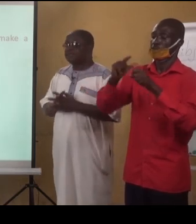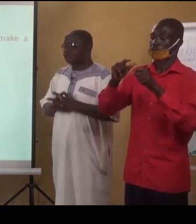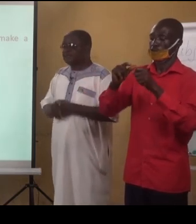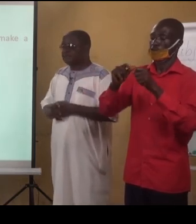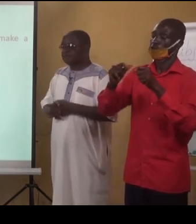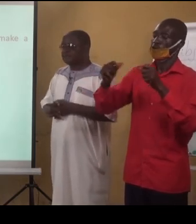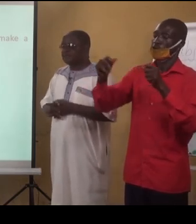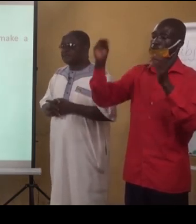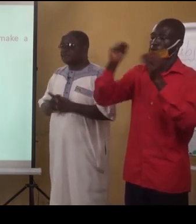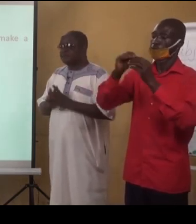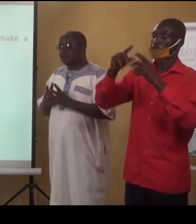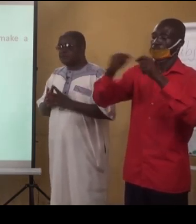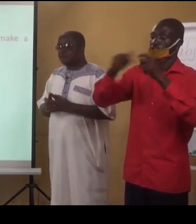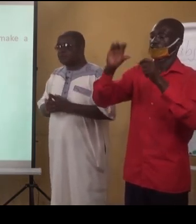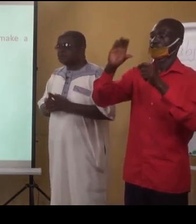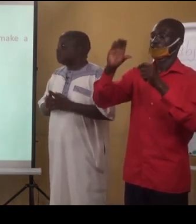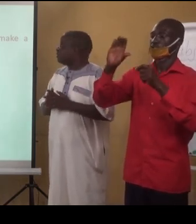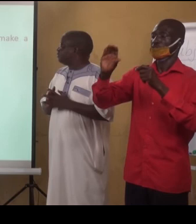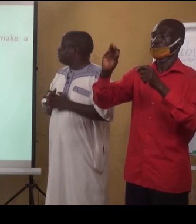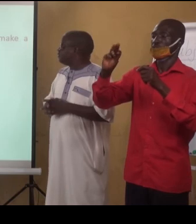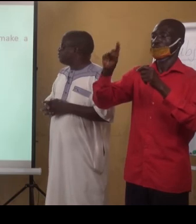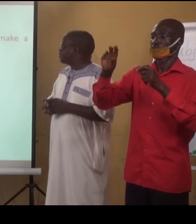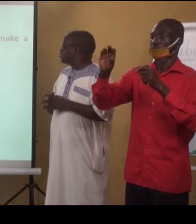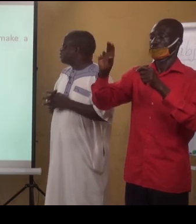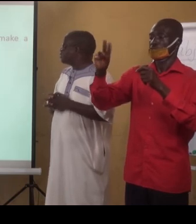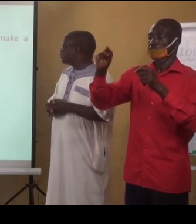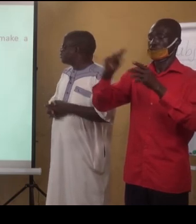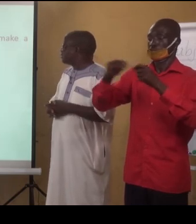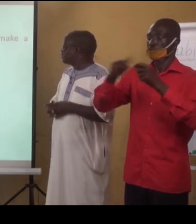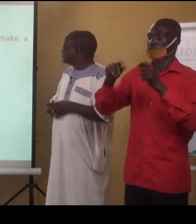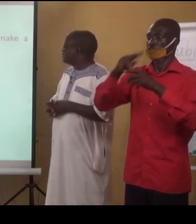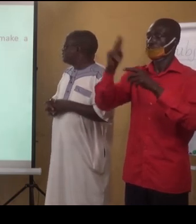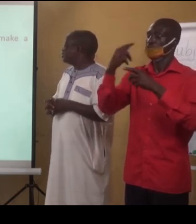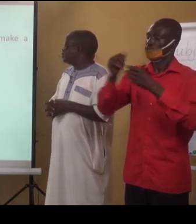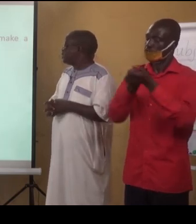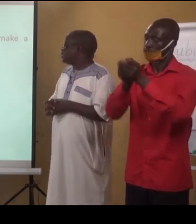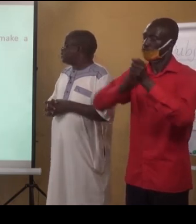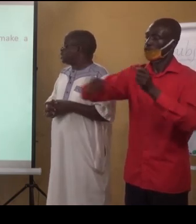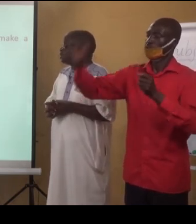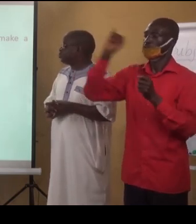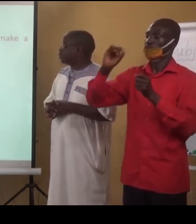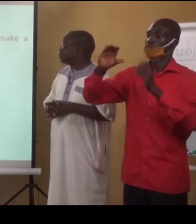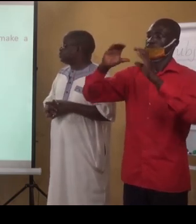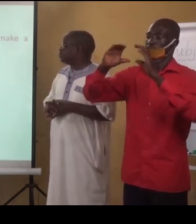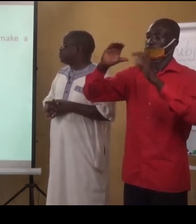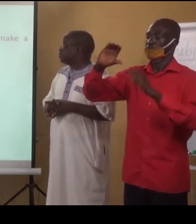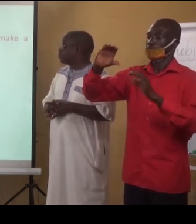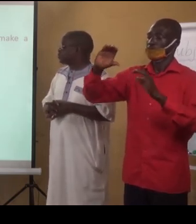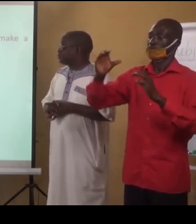complex sentence. Use the following clauses to make a